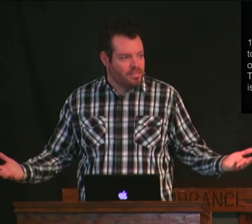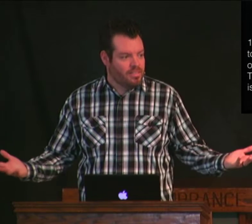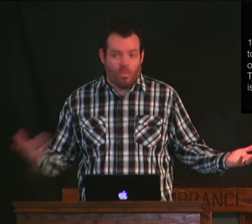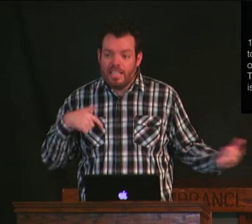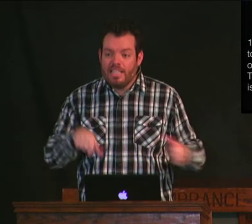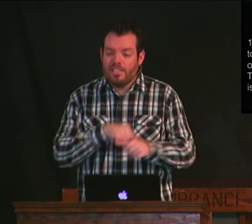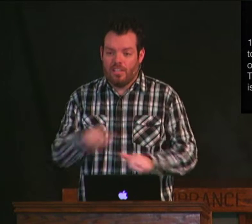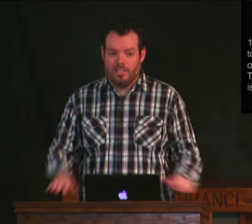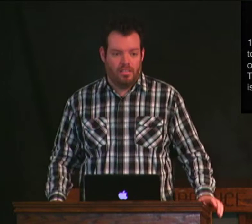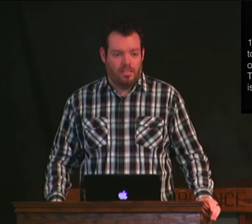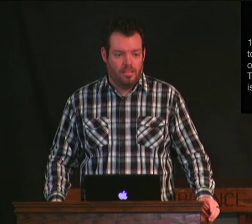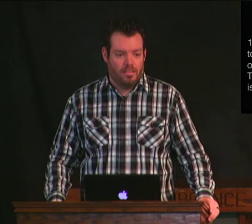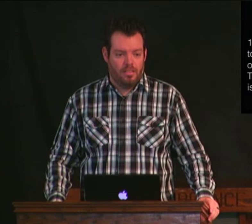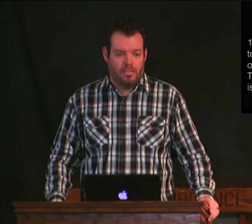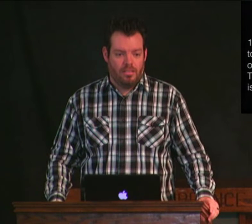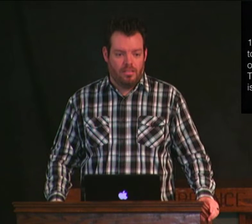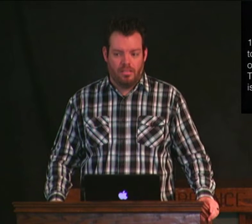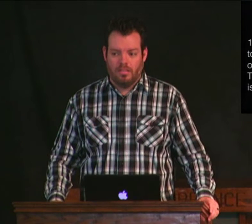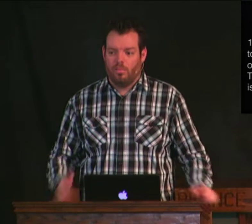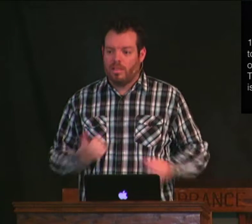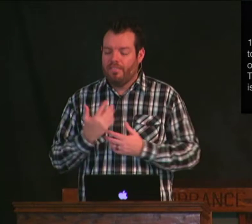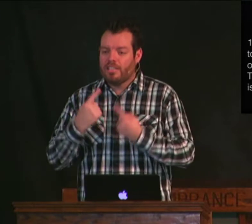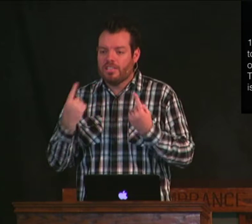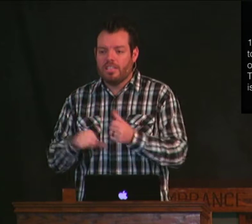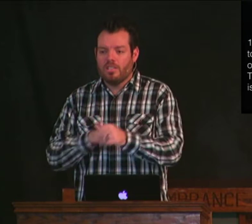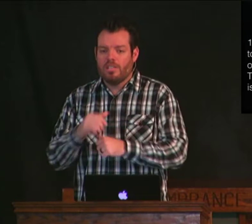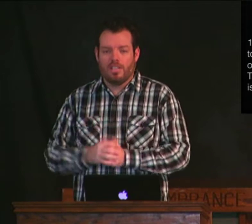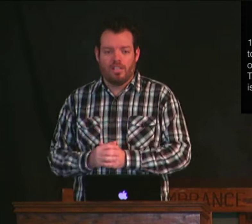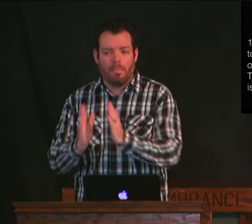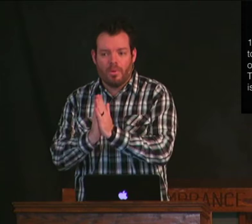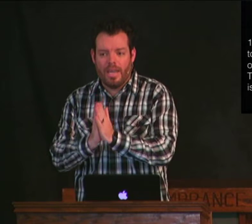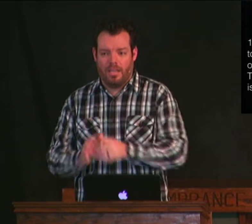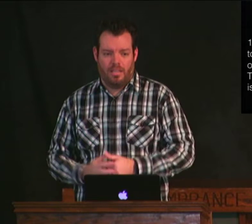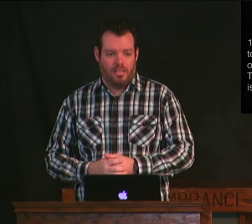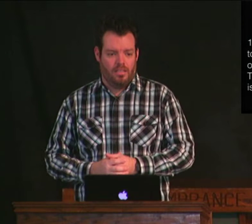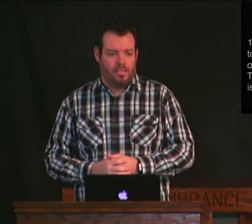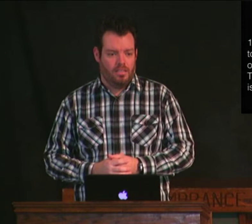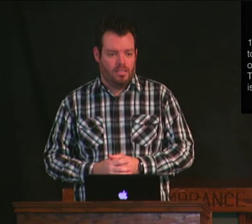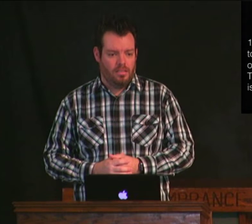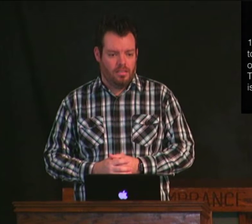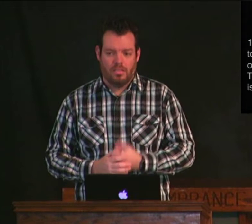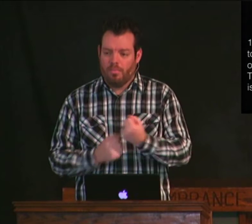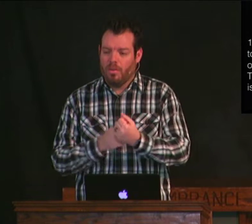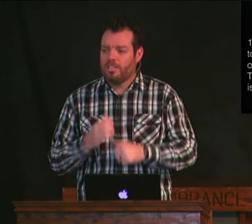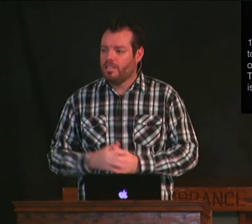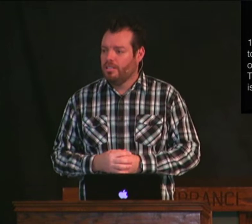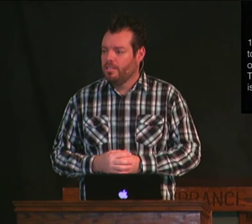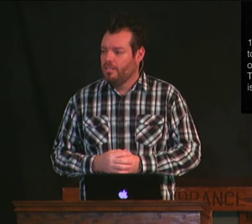So we need each other. We confess our sins to each other. We pray, support each other. We